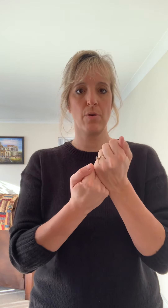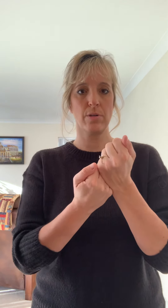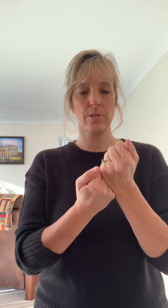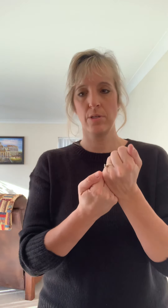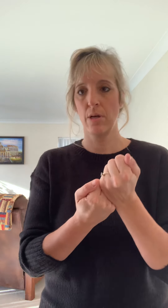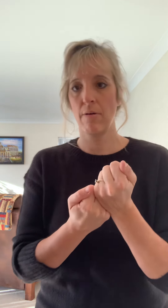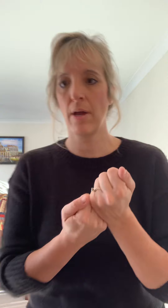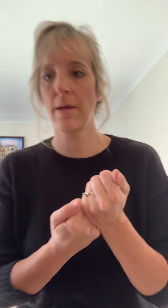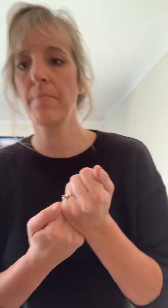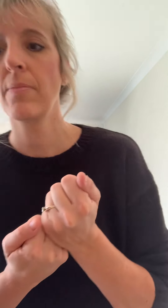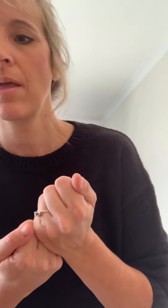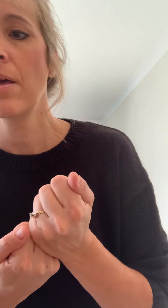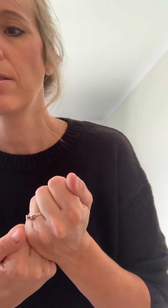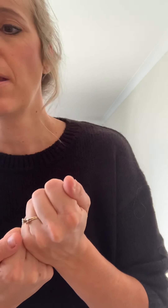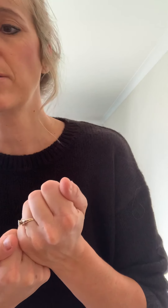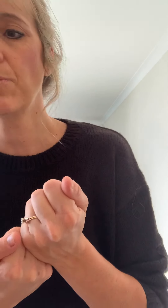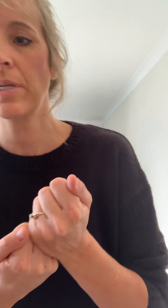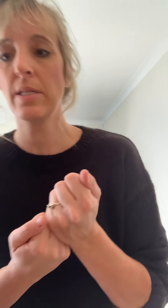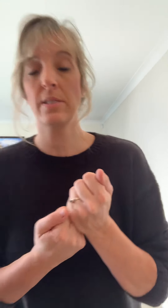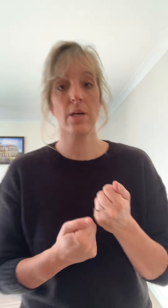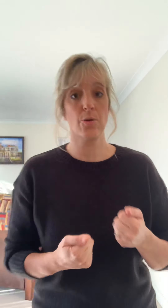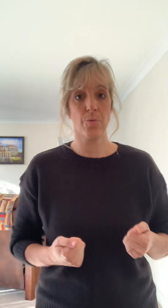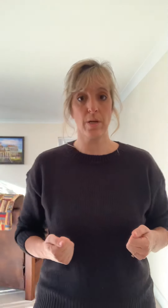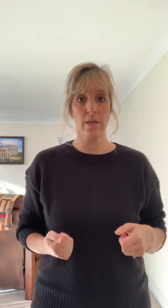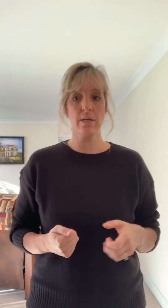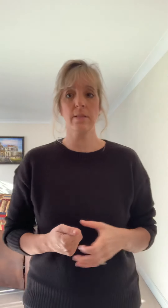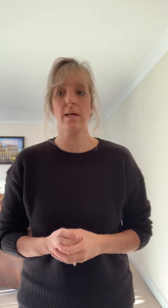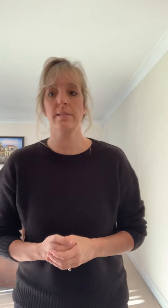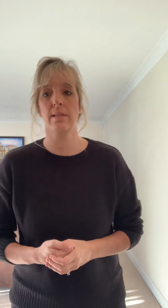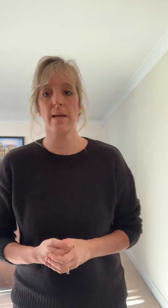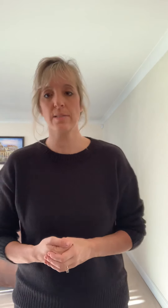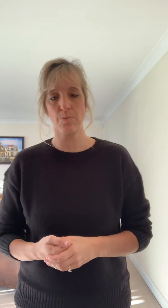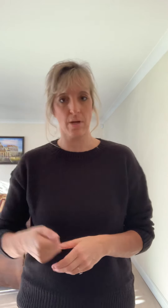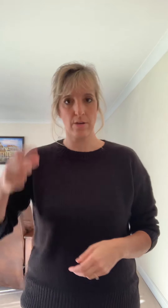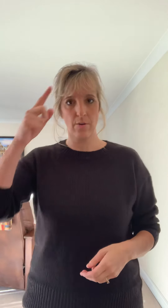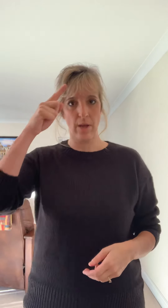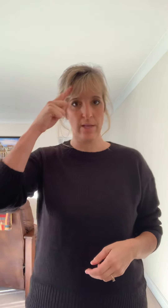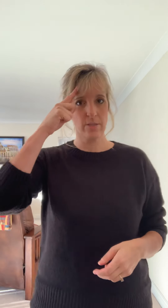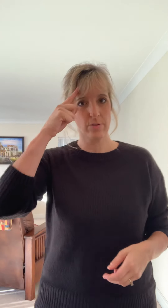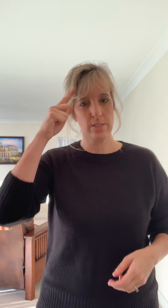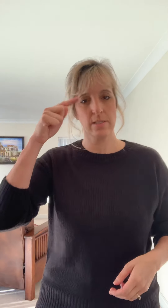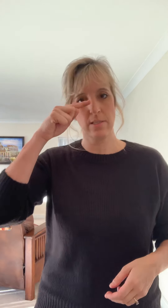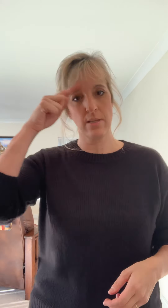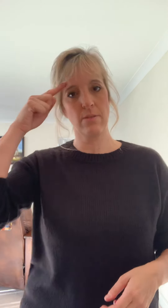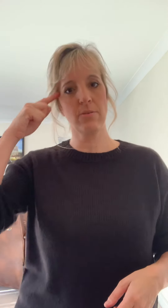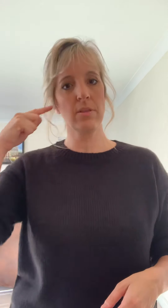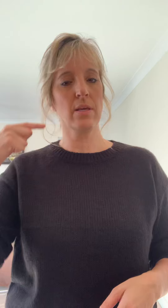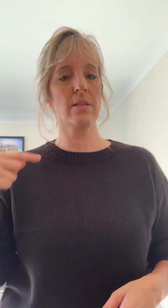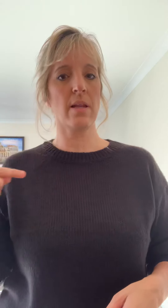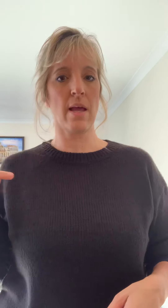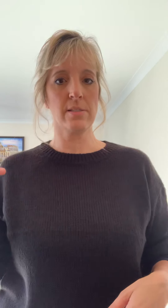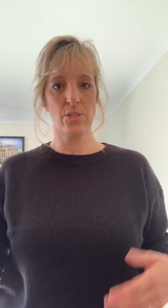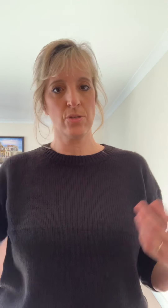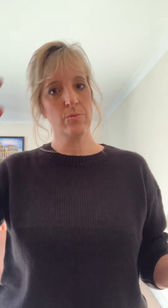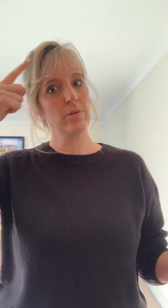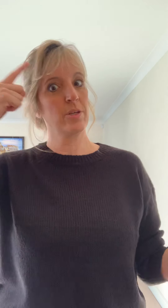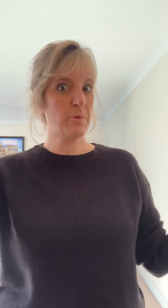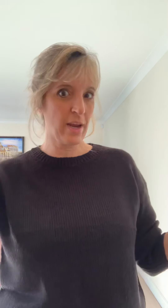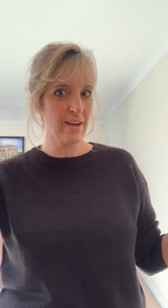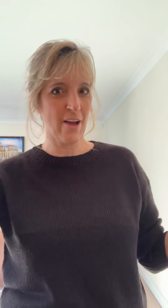support, all right? The next one is agree. That's the last one, okay? So this is another thing that has to do with your brain,